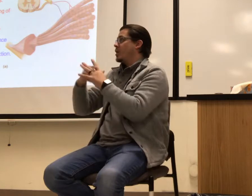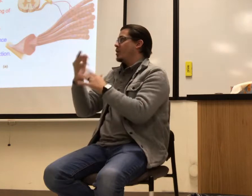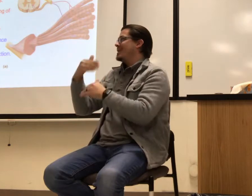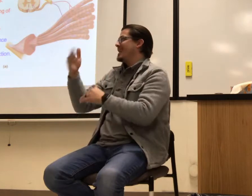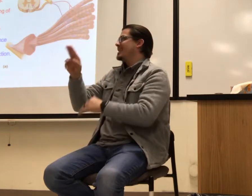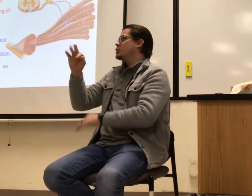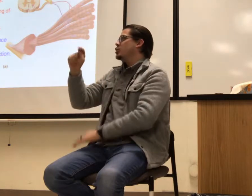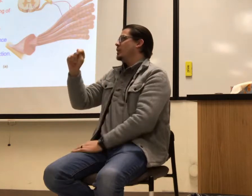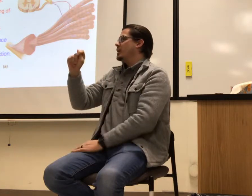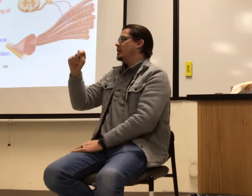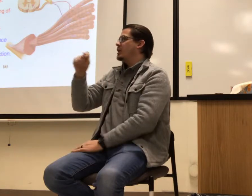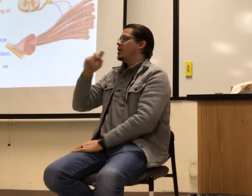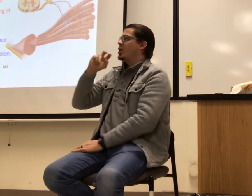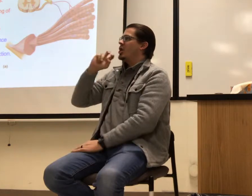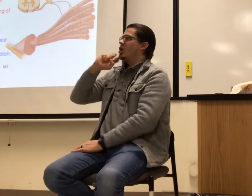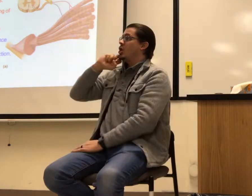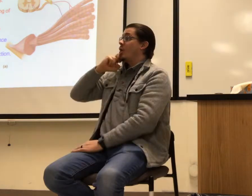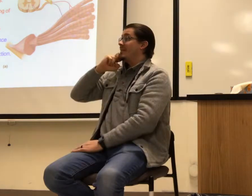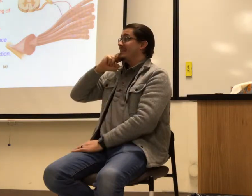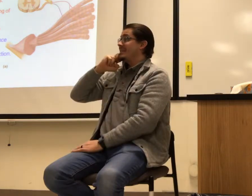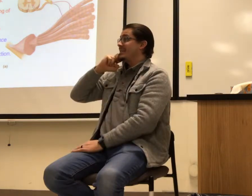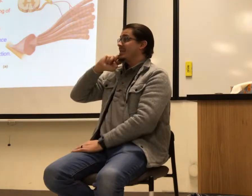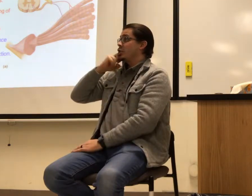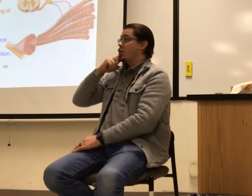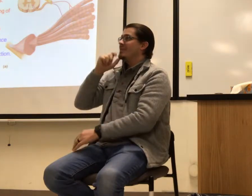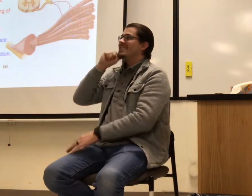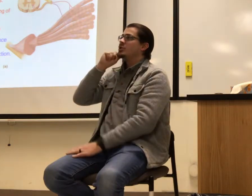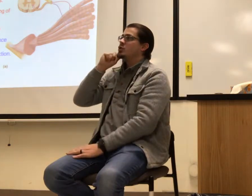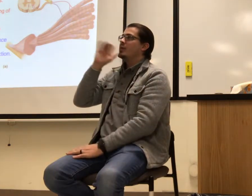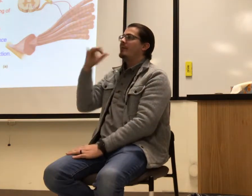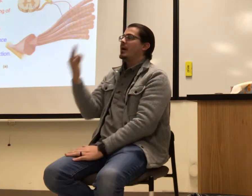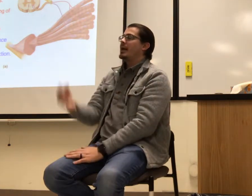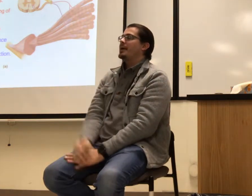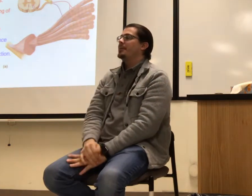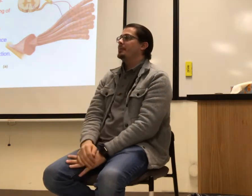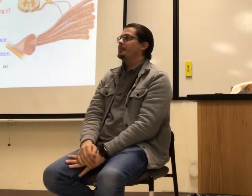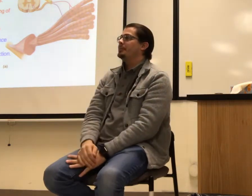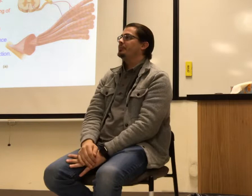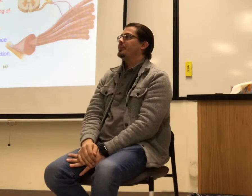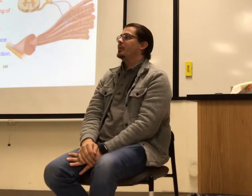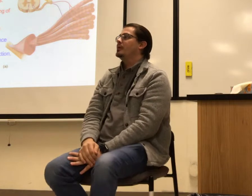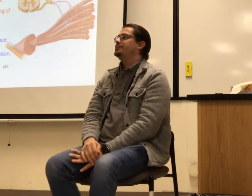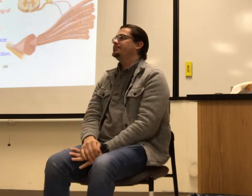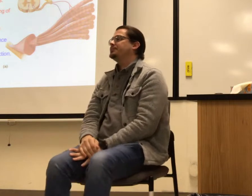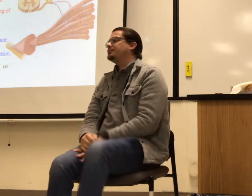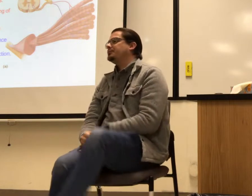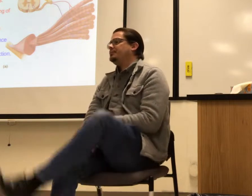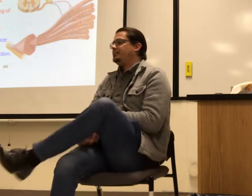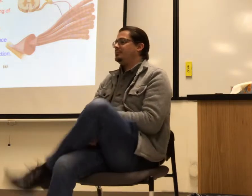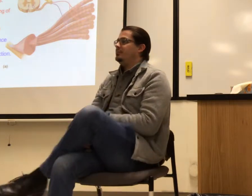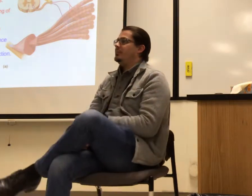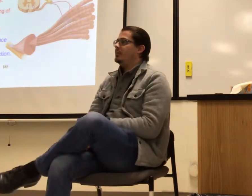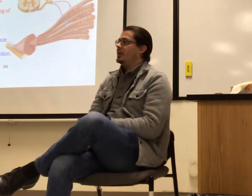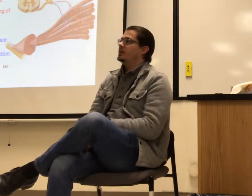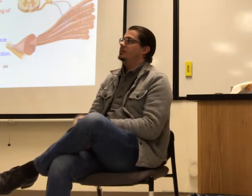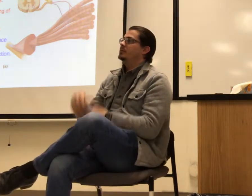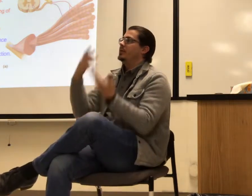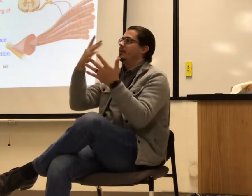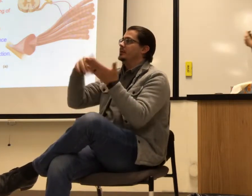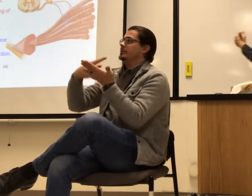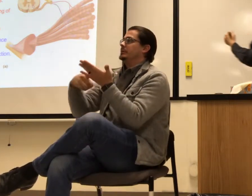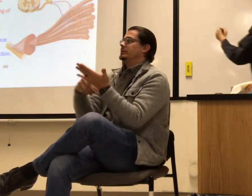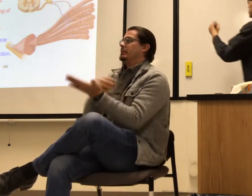unit, which is nervous tissue. So that'll be Friday though. But today I want to finish up muscle here.